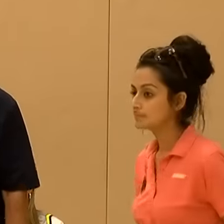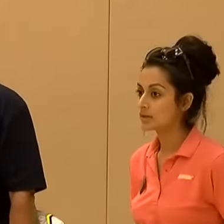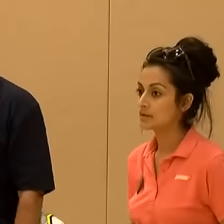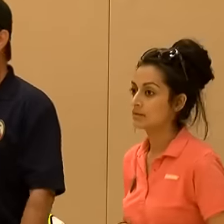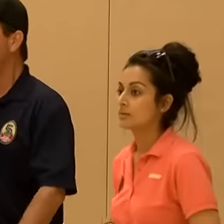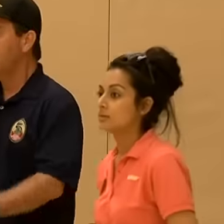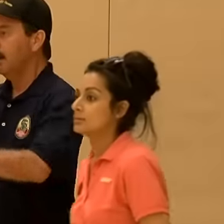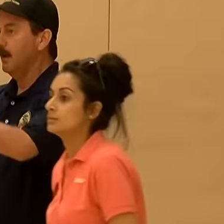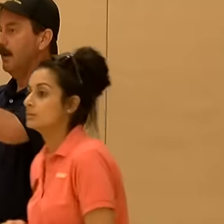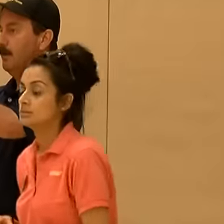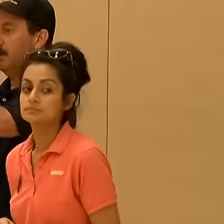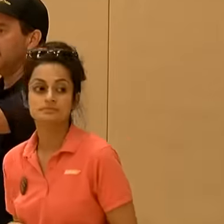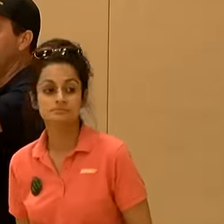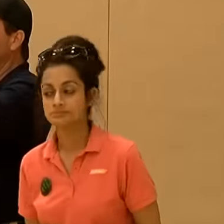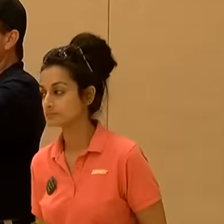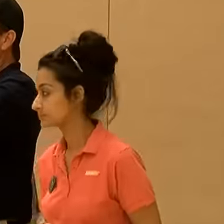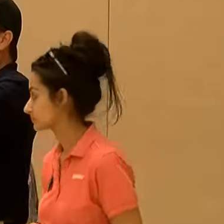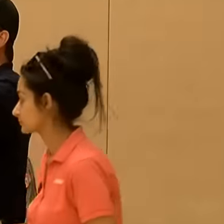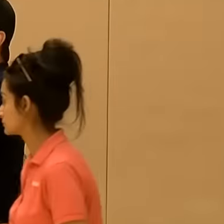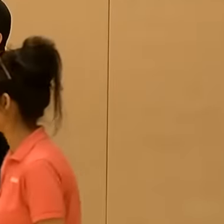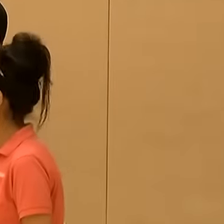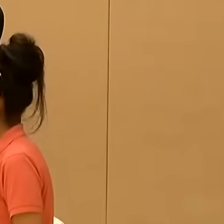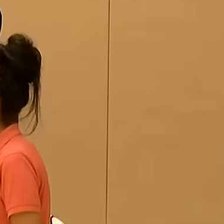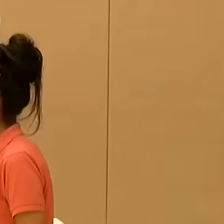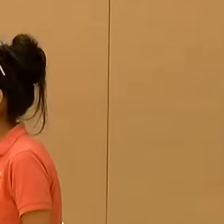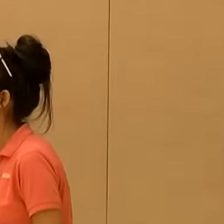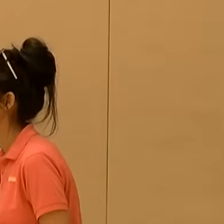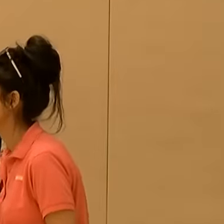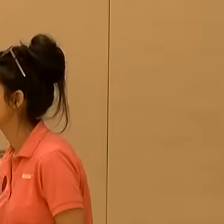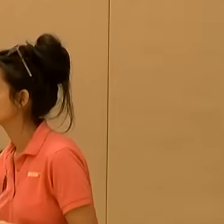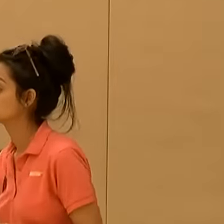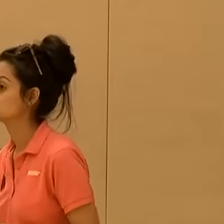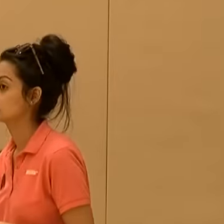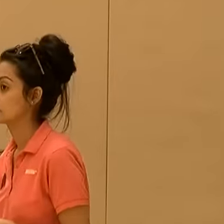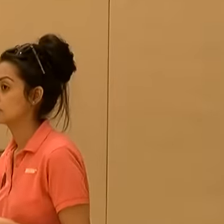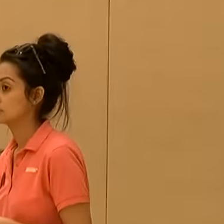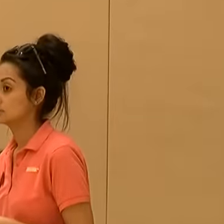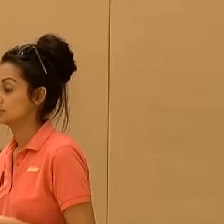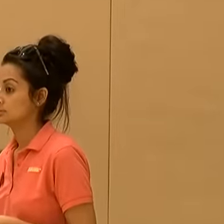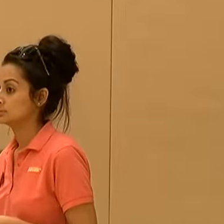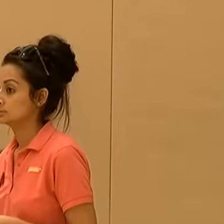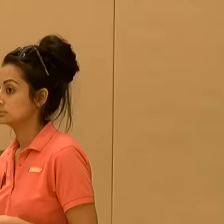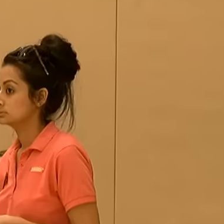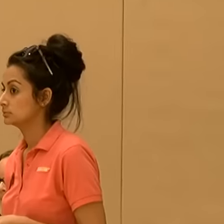much. But further answer your question,